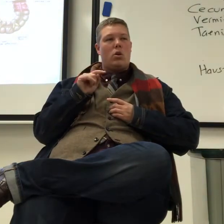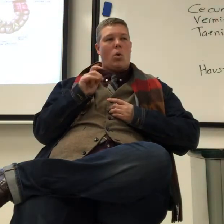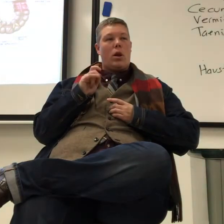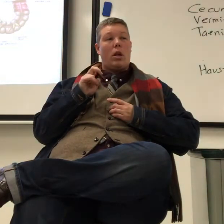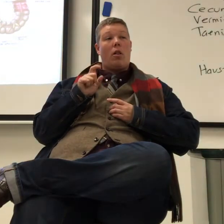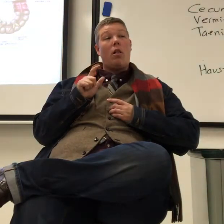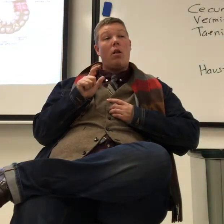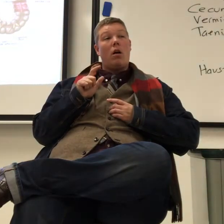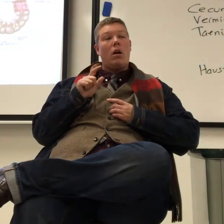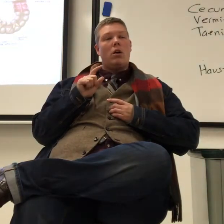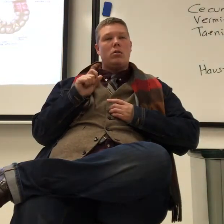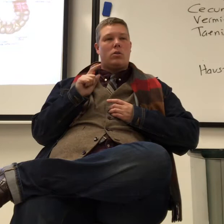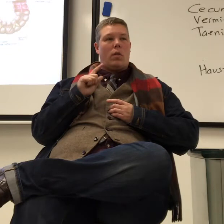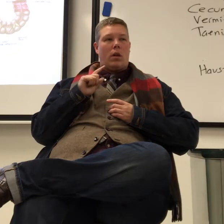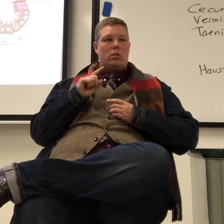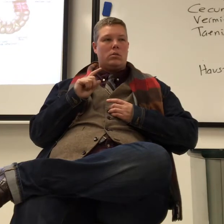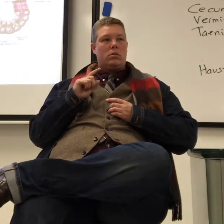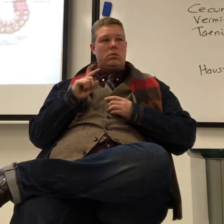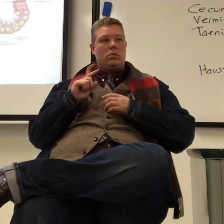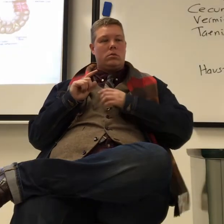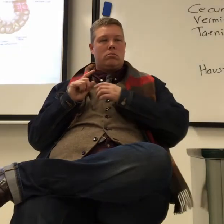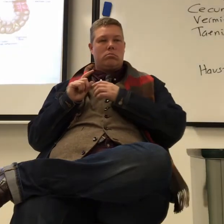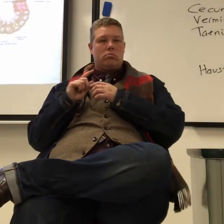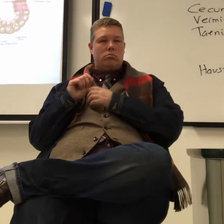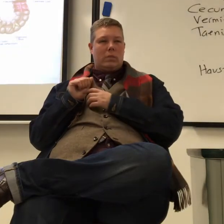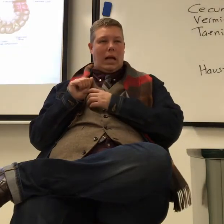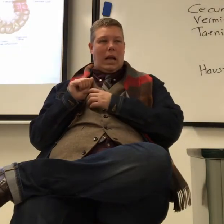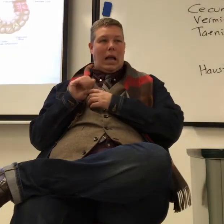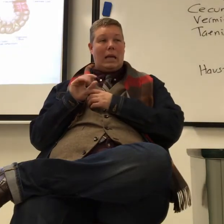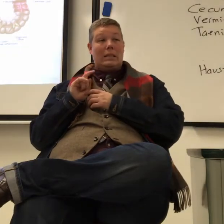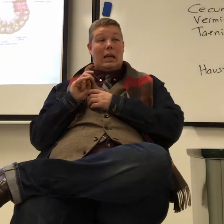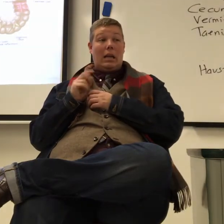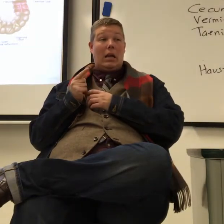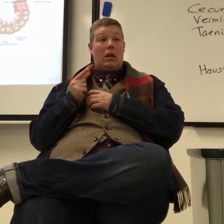so this ascending colon is mostly retro.